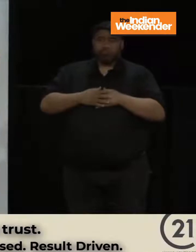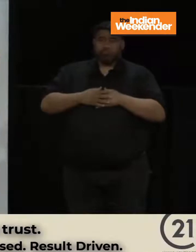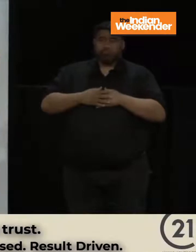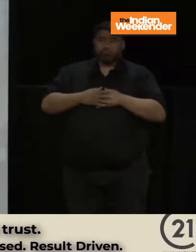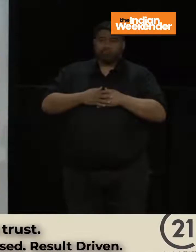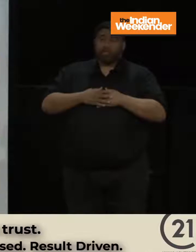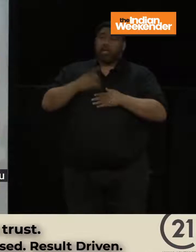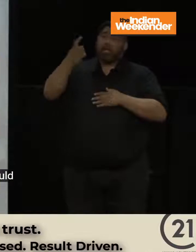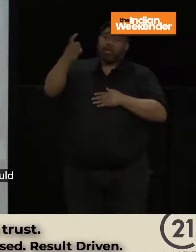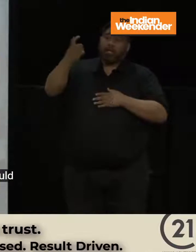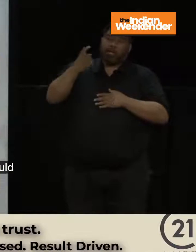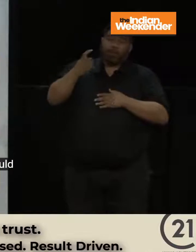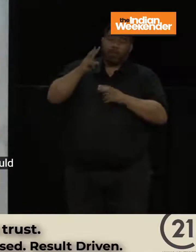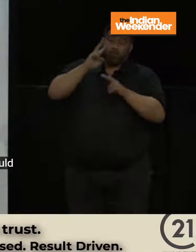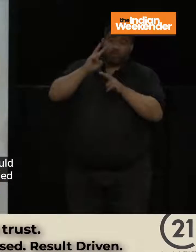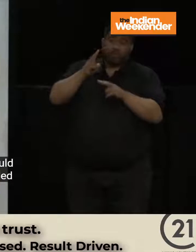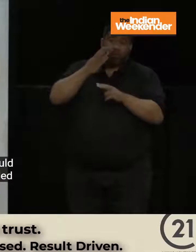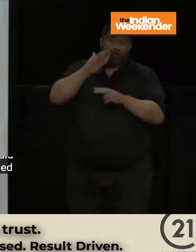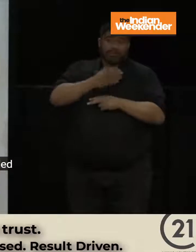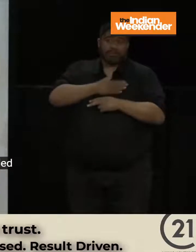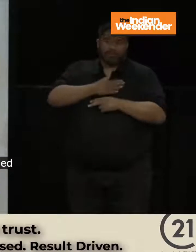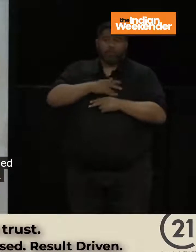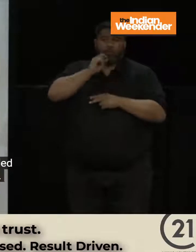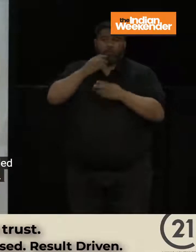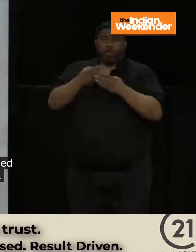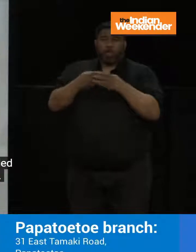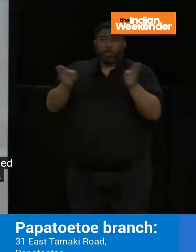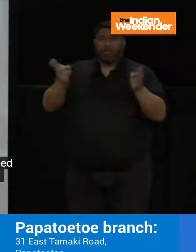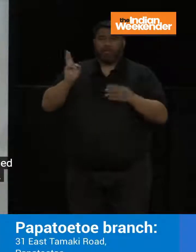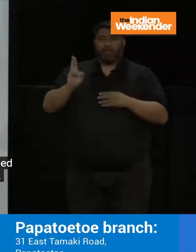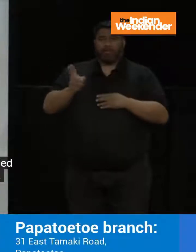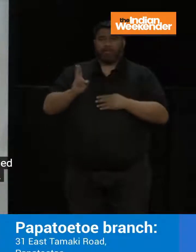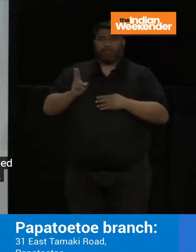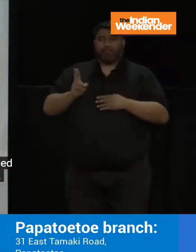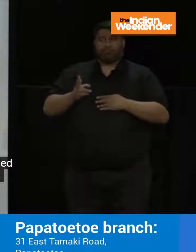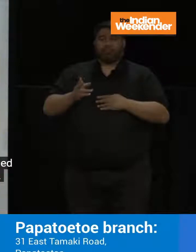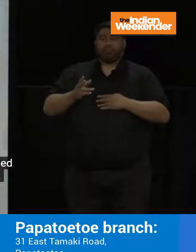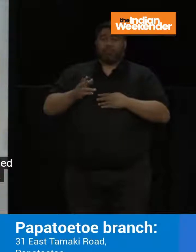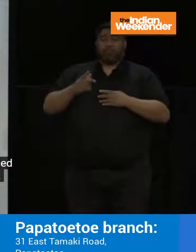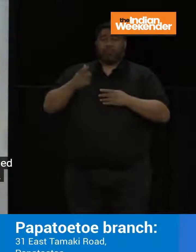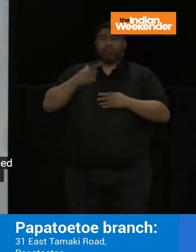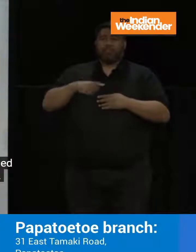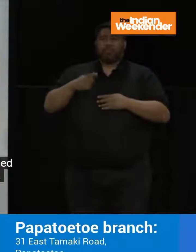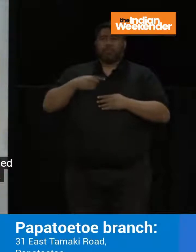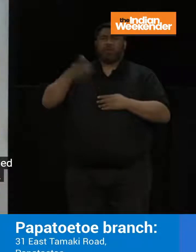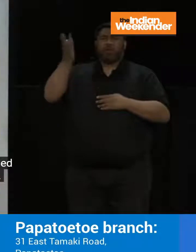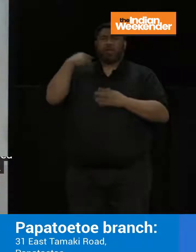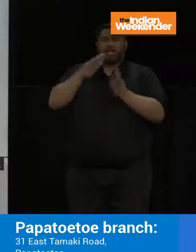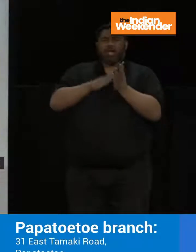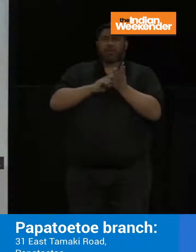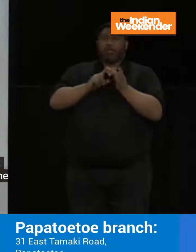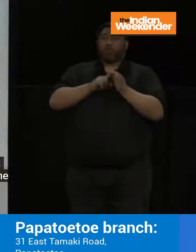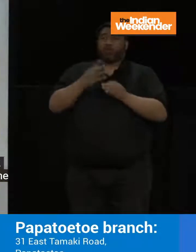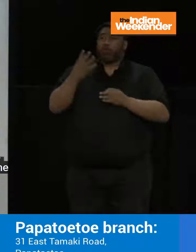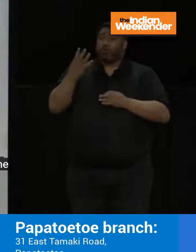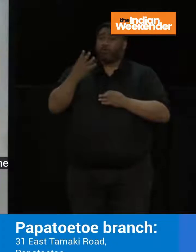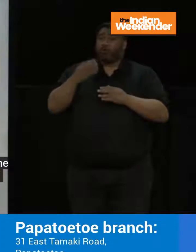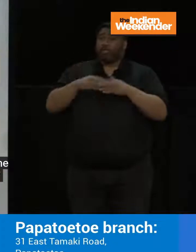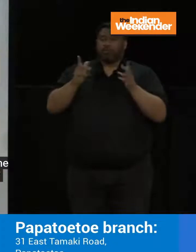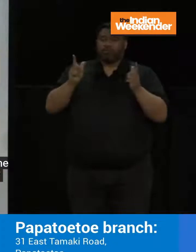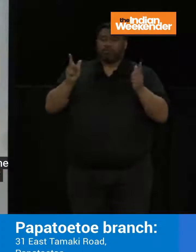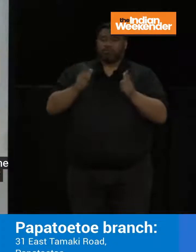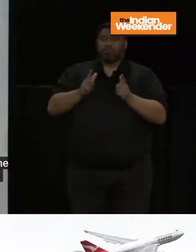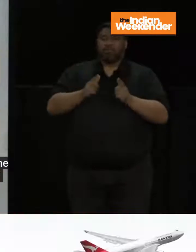so. We started that by halving the time spent in MIQ to 7 days, and we've been moving to a 7-day isolation period for